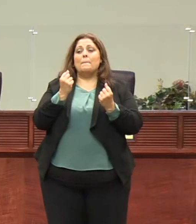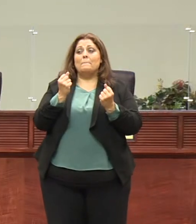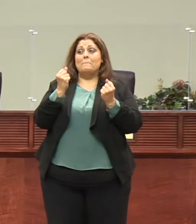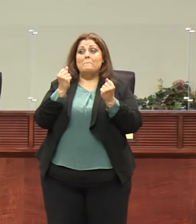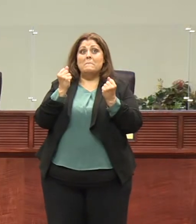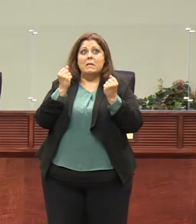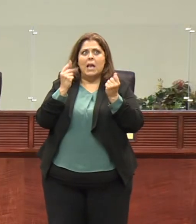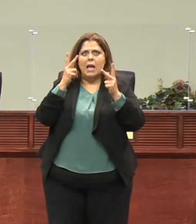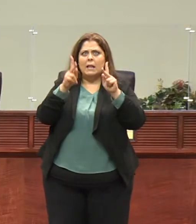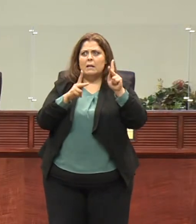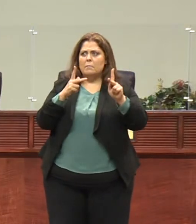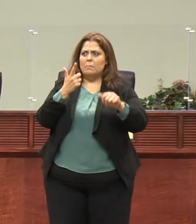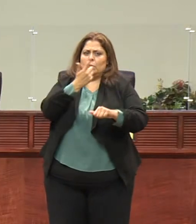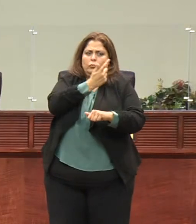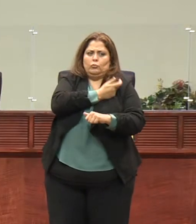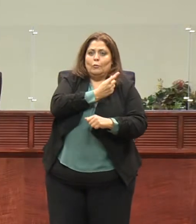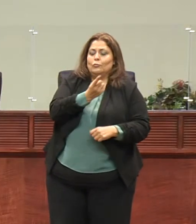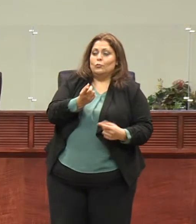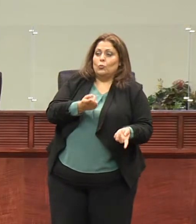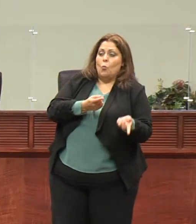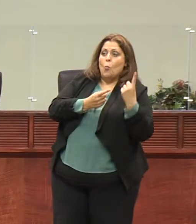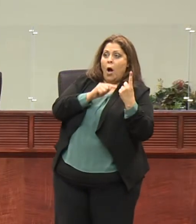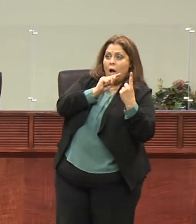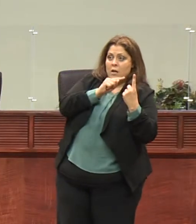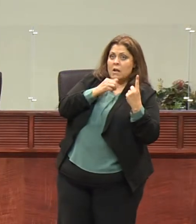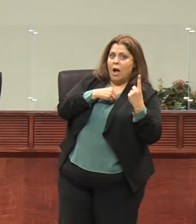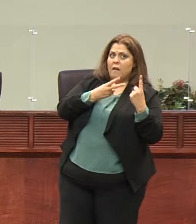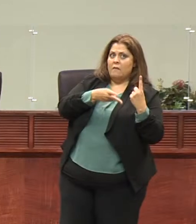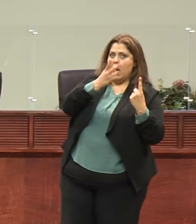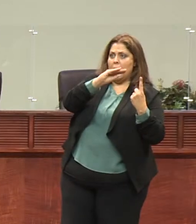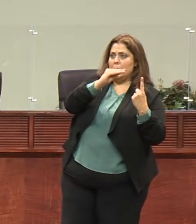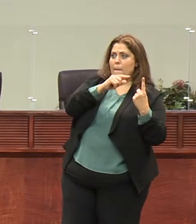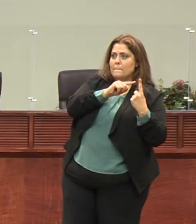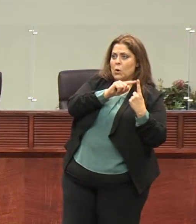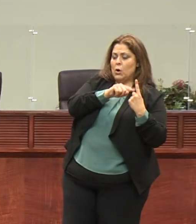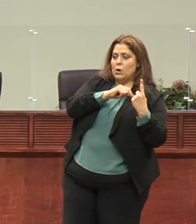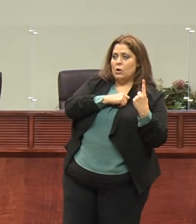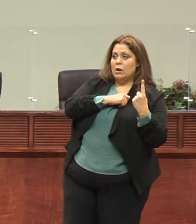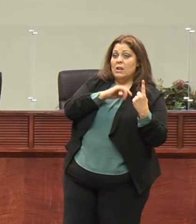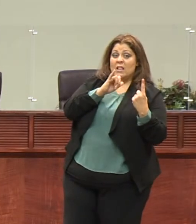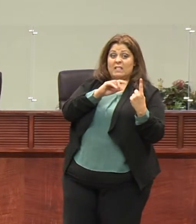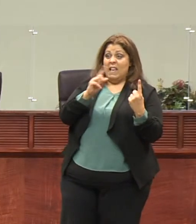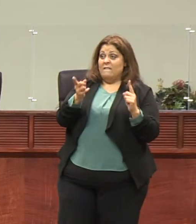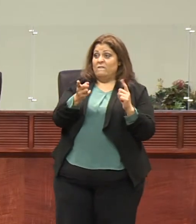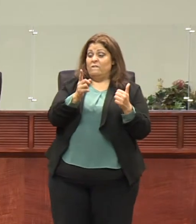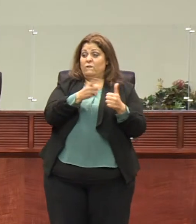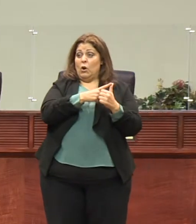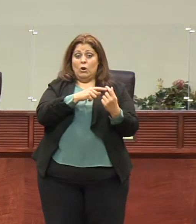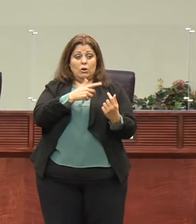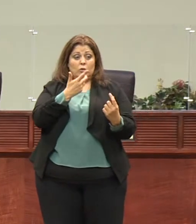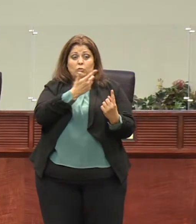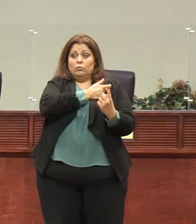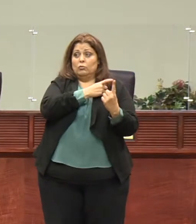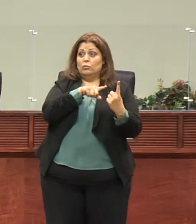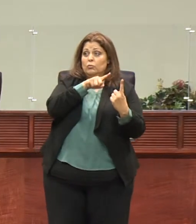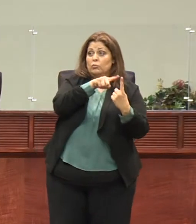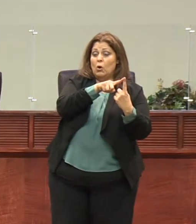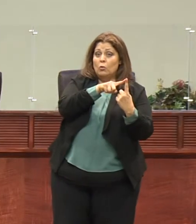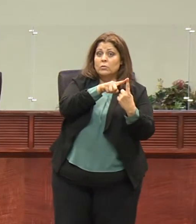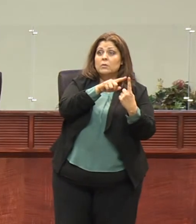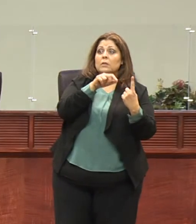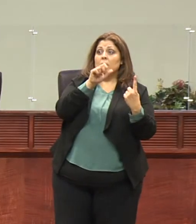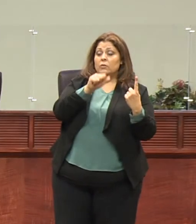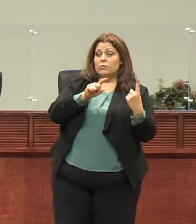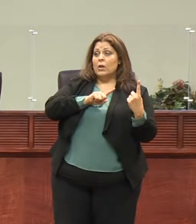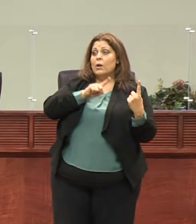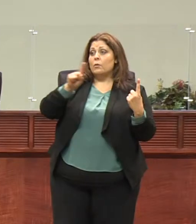dose. And it's important for people to know that no matter when you have that first dose, you can go for your second. You don't have